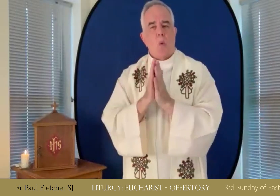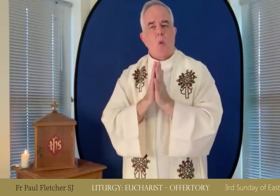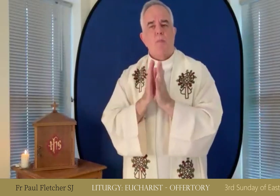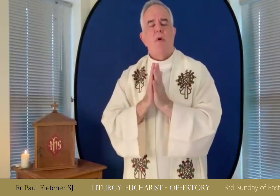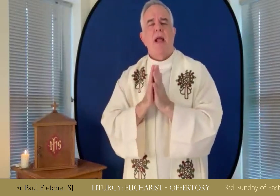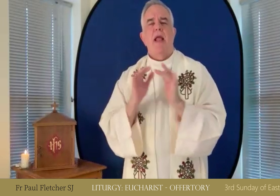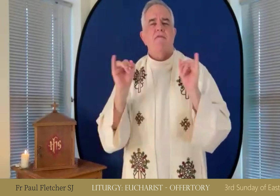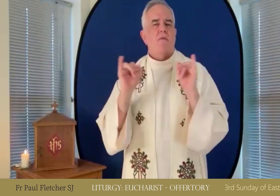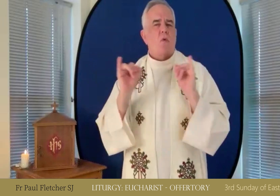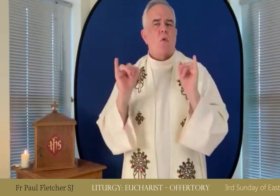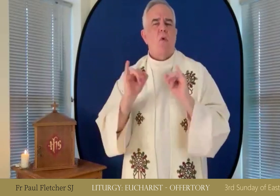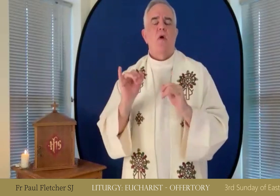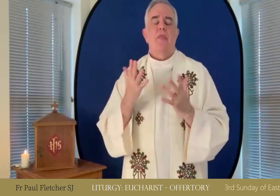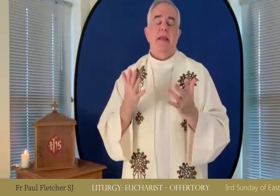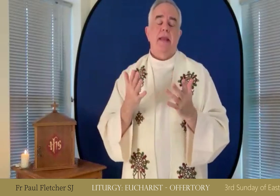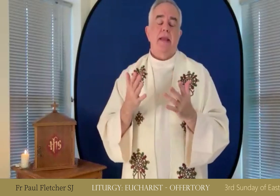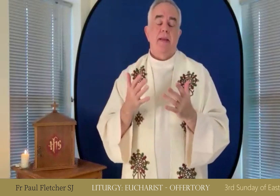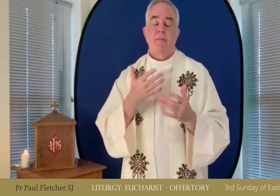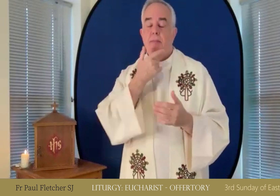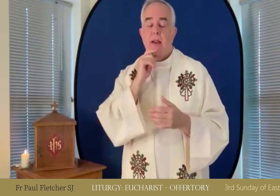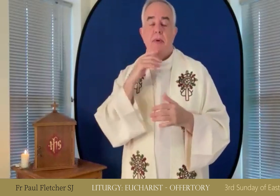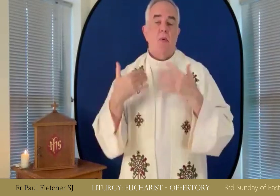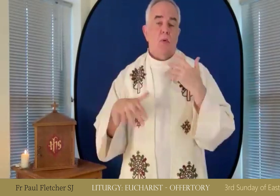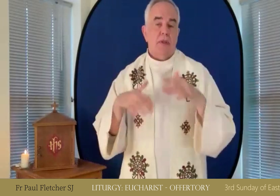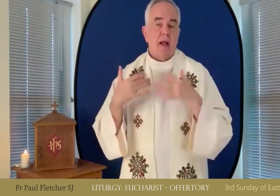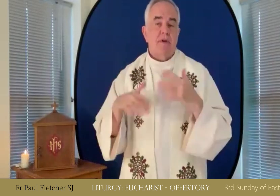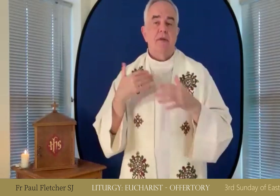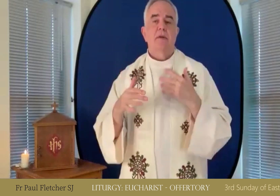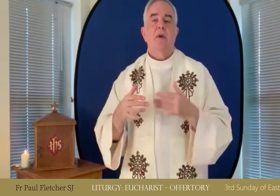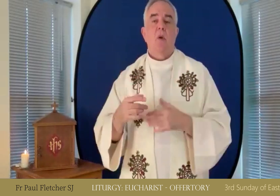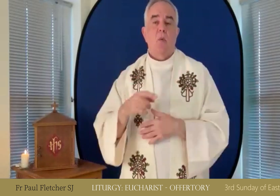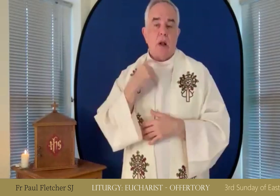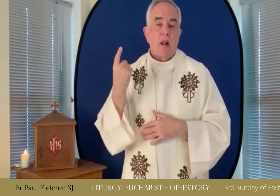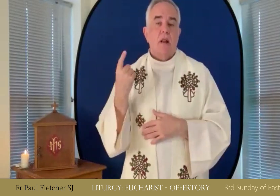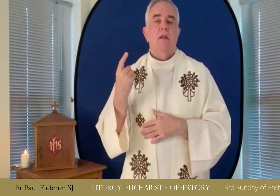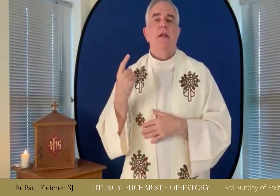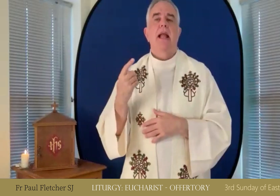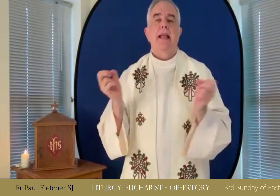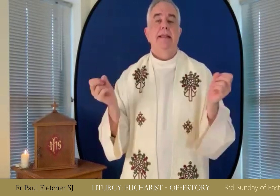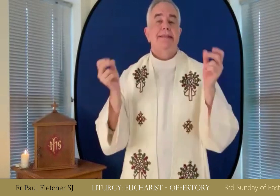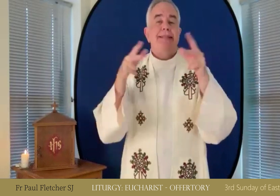We pray for the people who suffered, were killed in